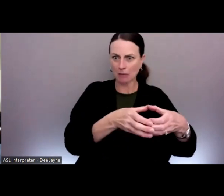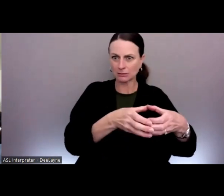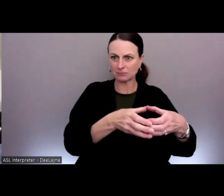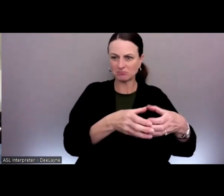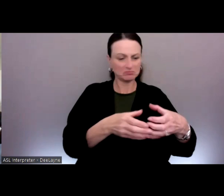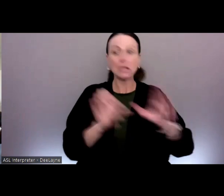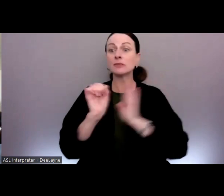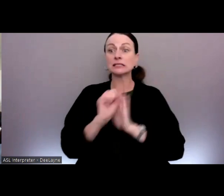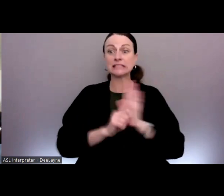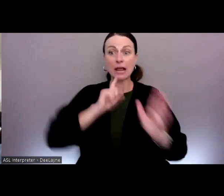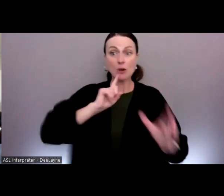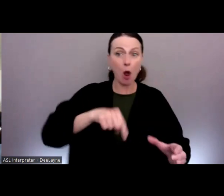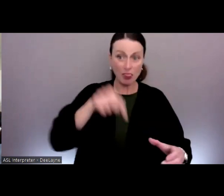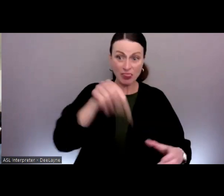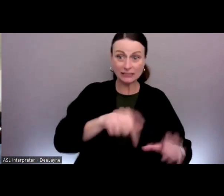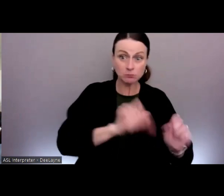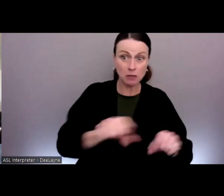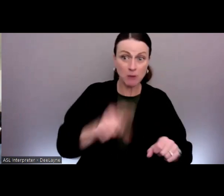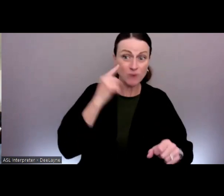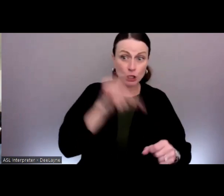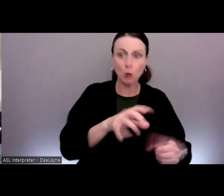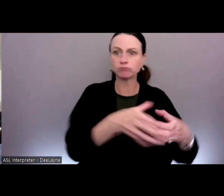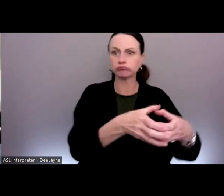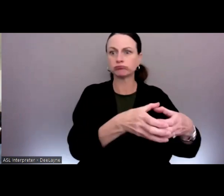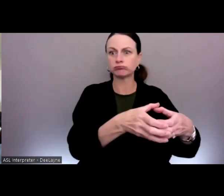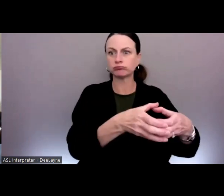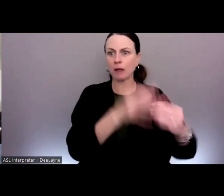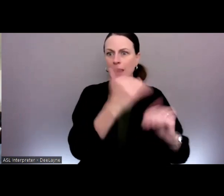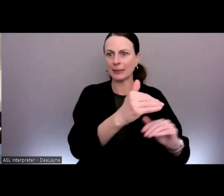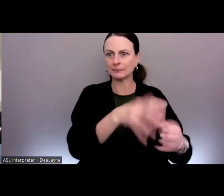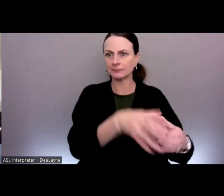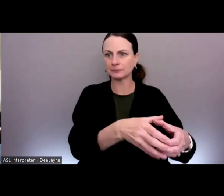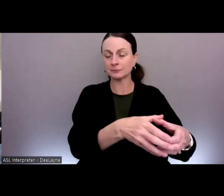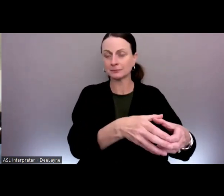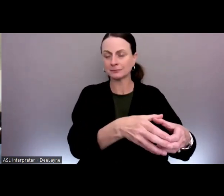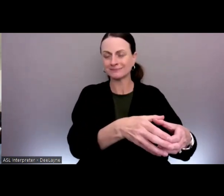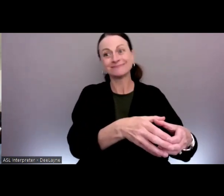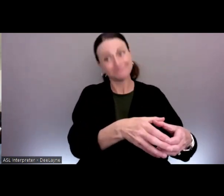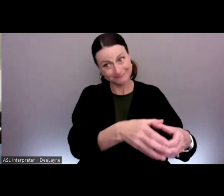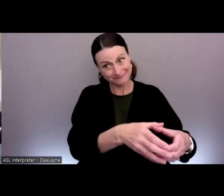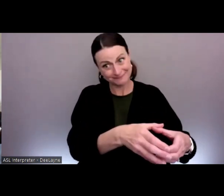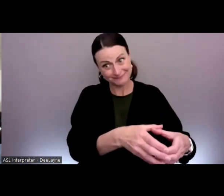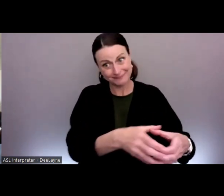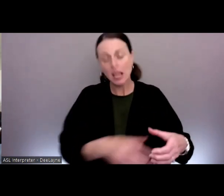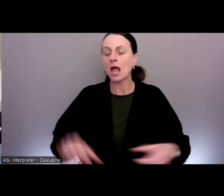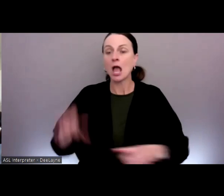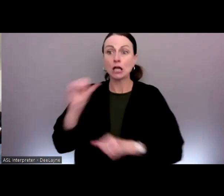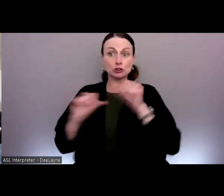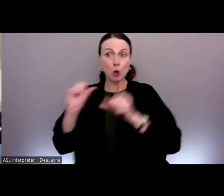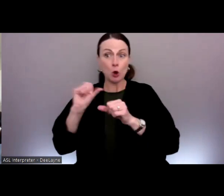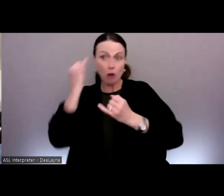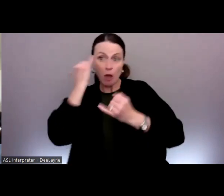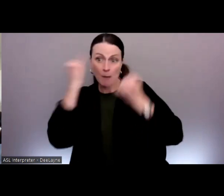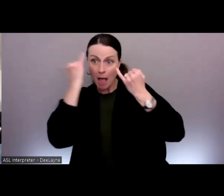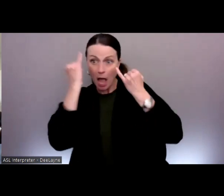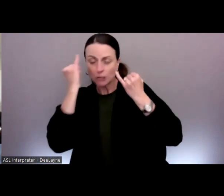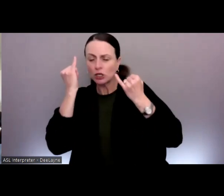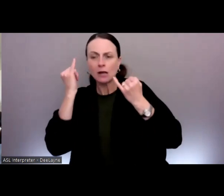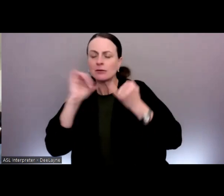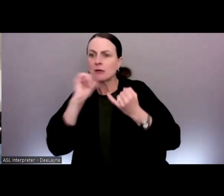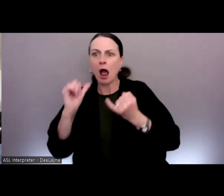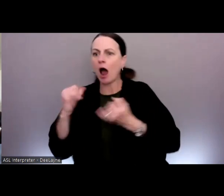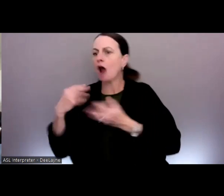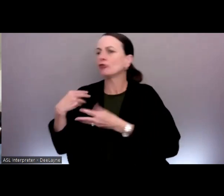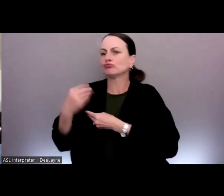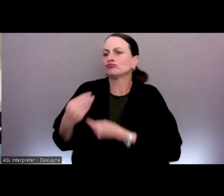possible. As Fazl Rizvi reminds us, a social imaginary is not simply inherited